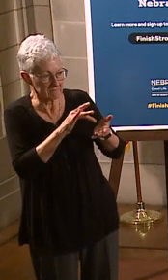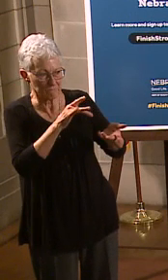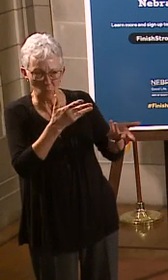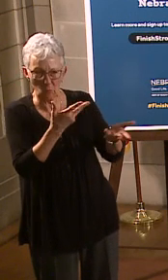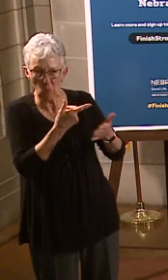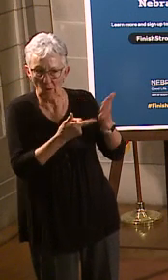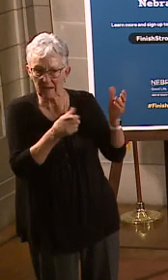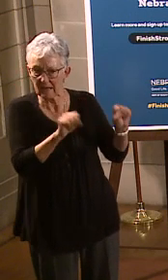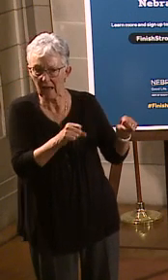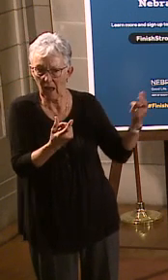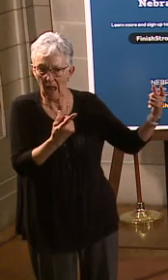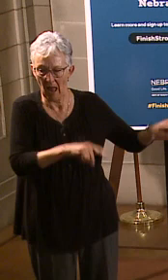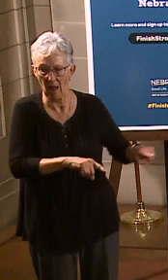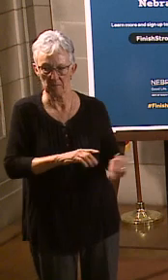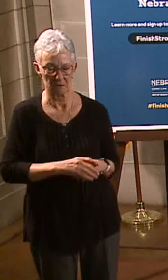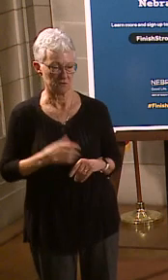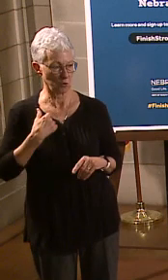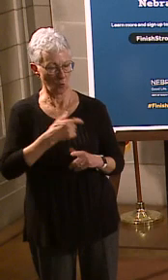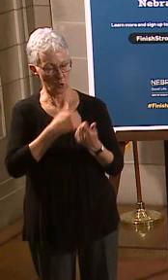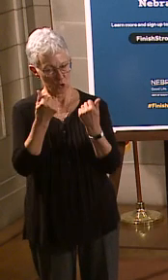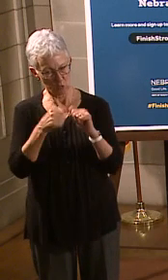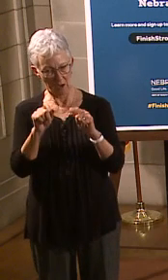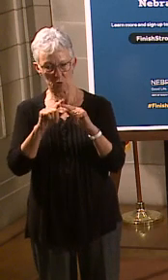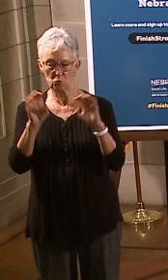to as many individuals as we can.